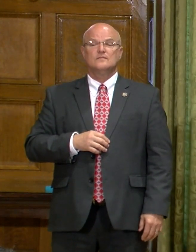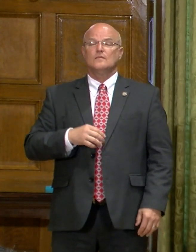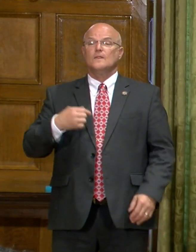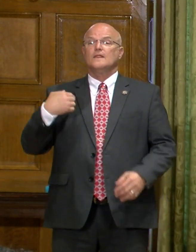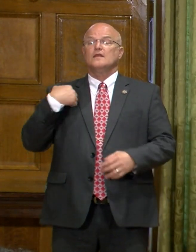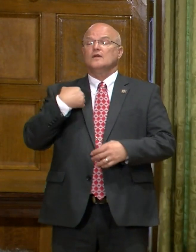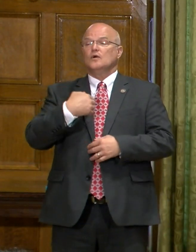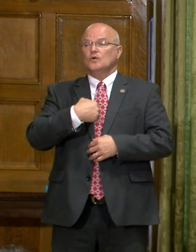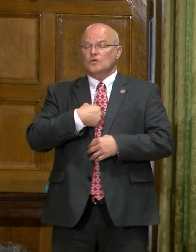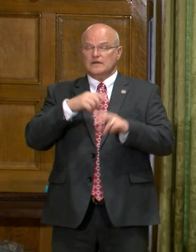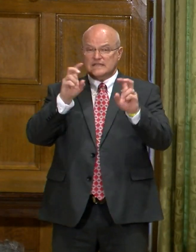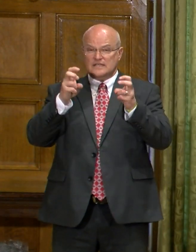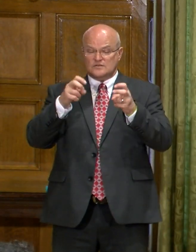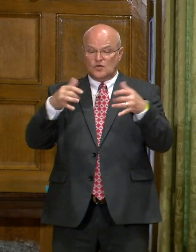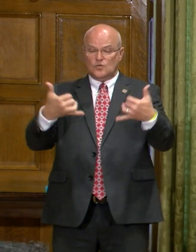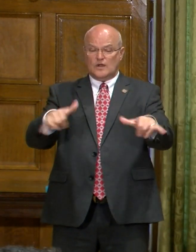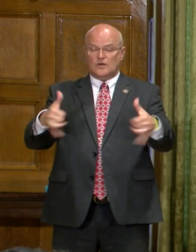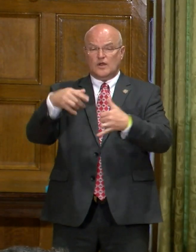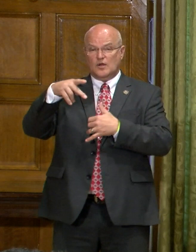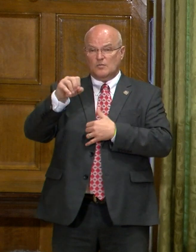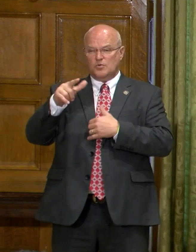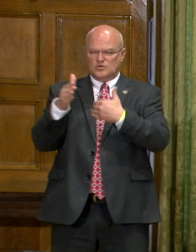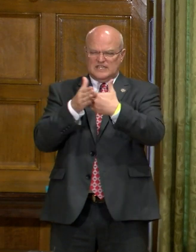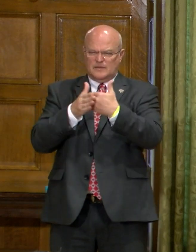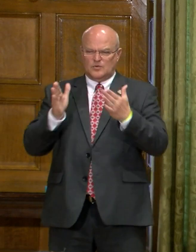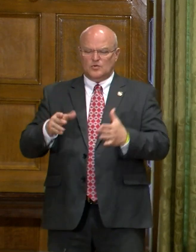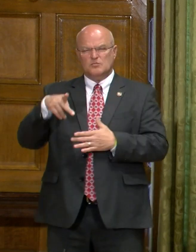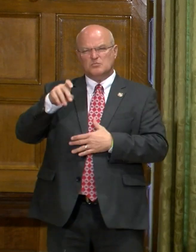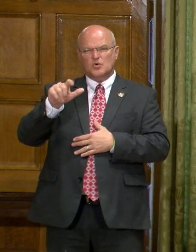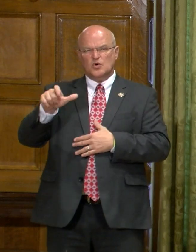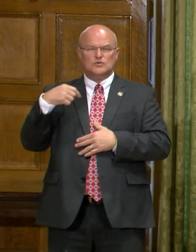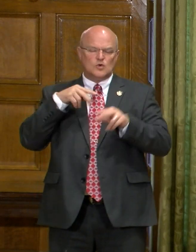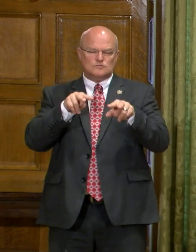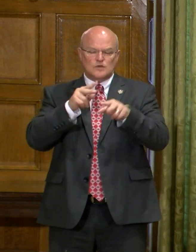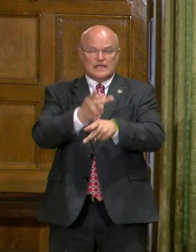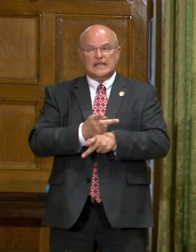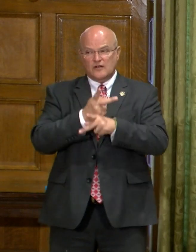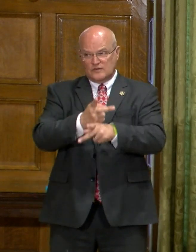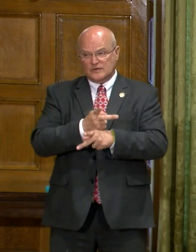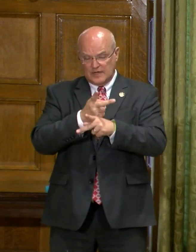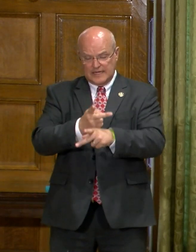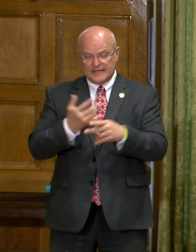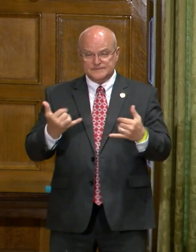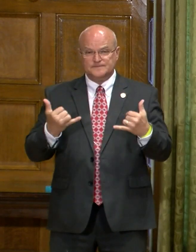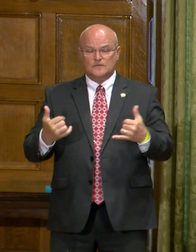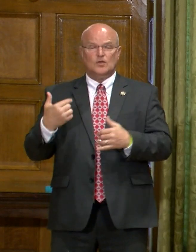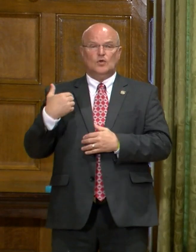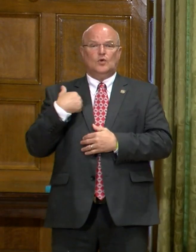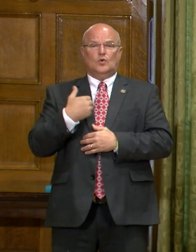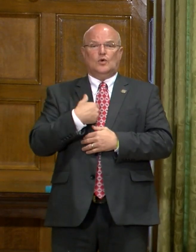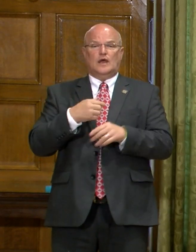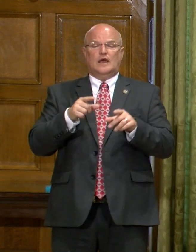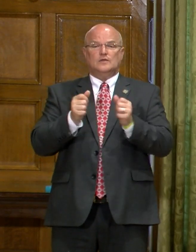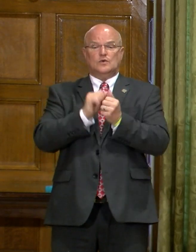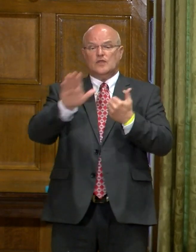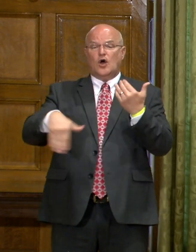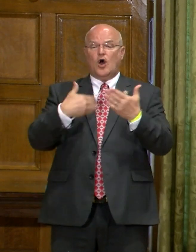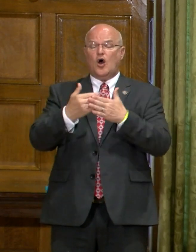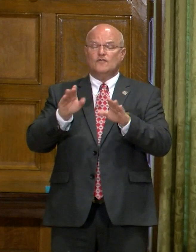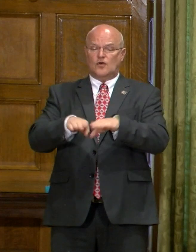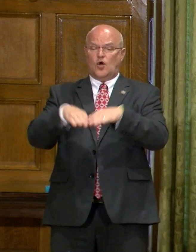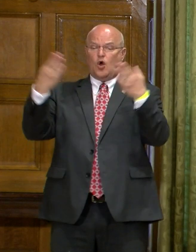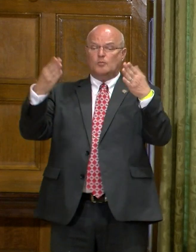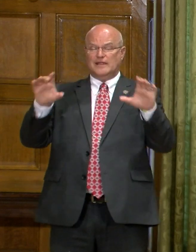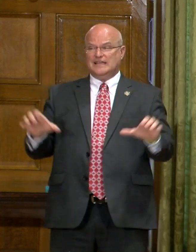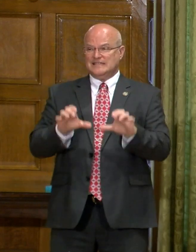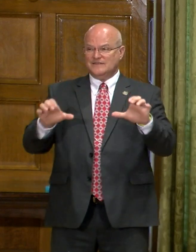We are the issue of recreational pools like neighborhood pools, we're looking at that very carefully. As with all of our